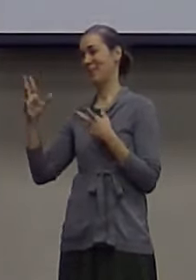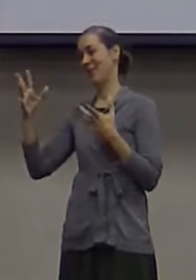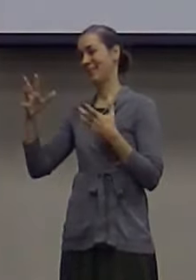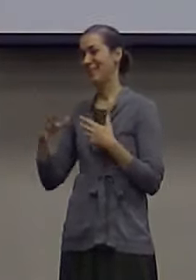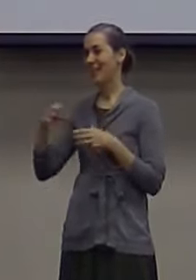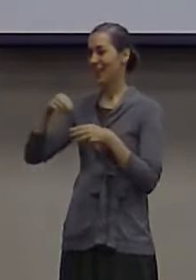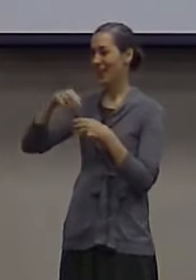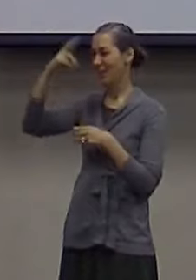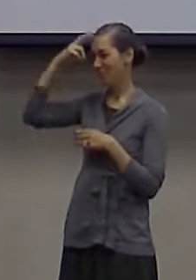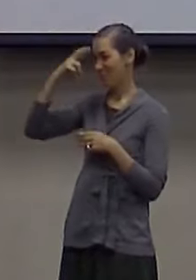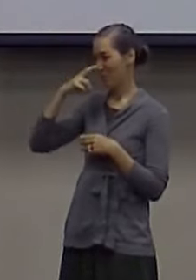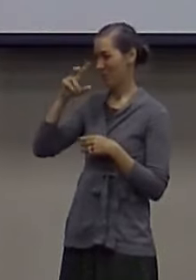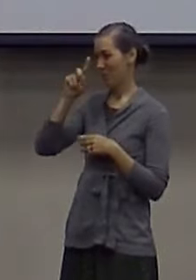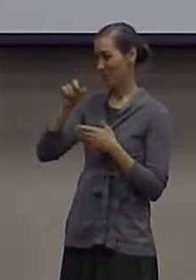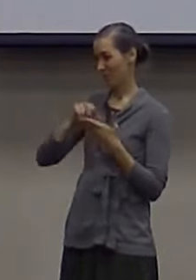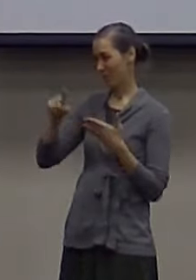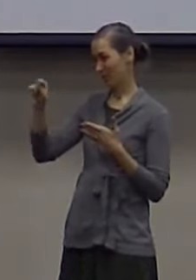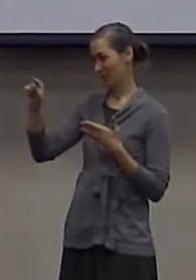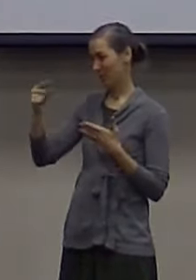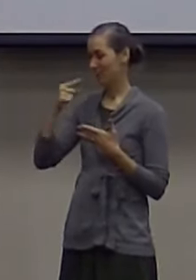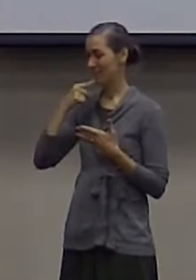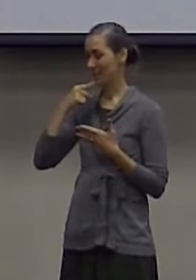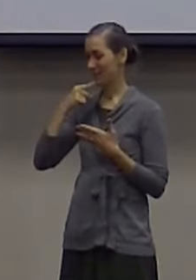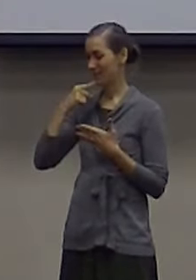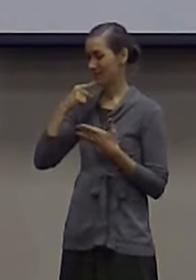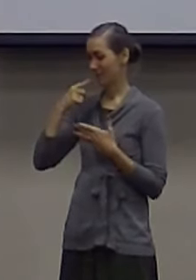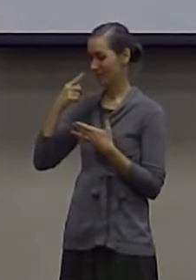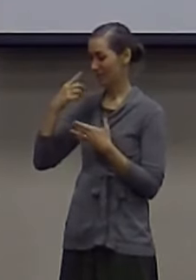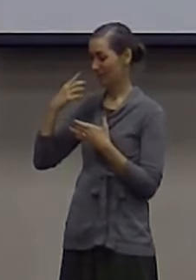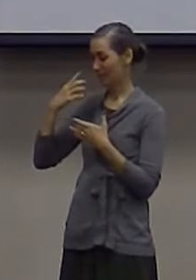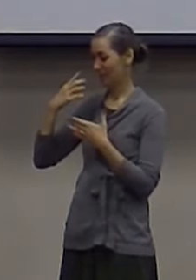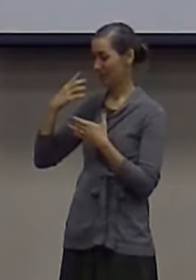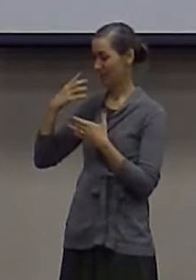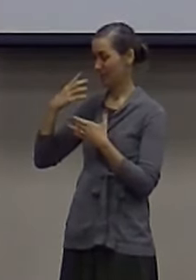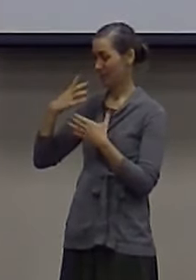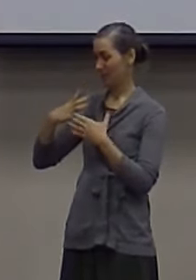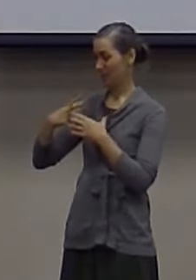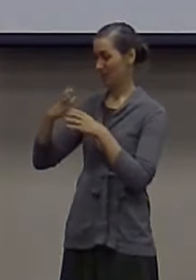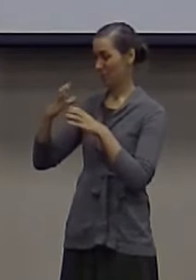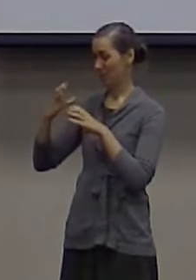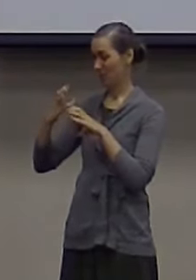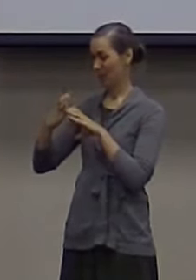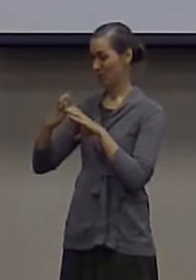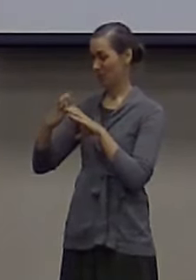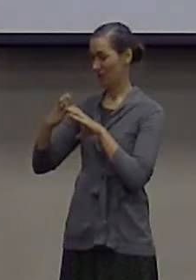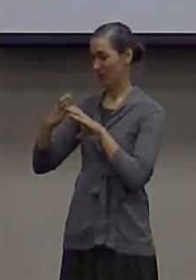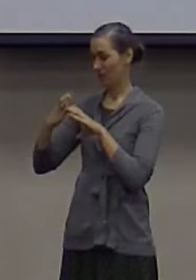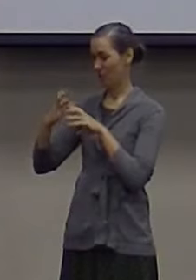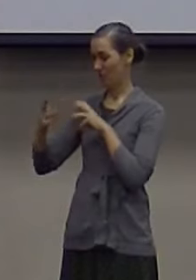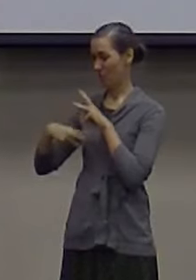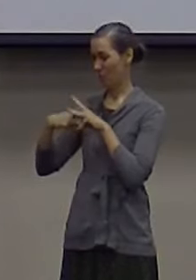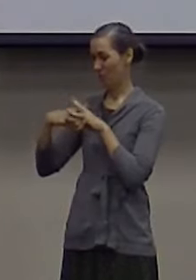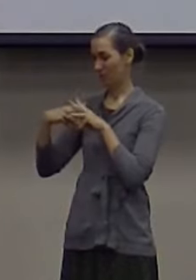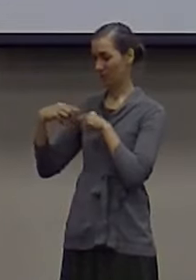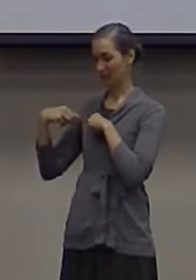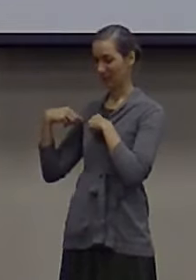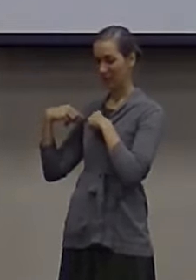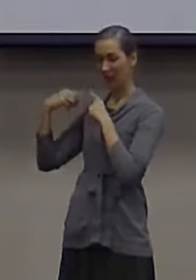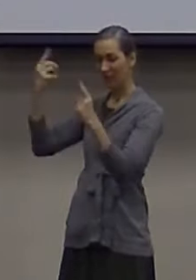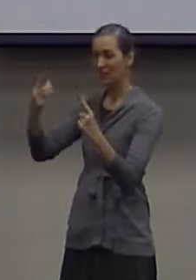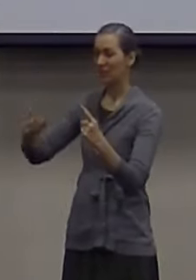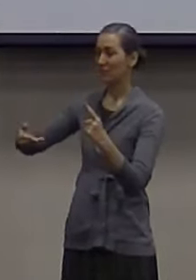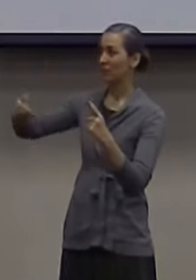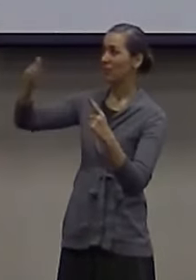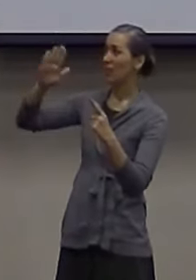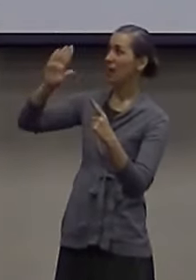in Romans 1:20 it says, "Since the creation or outside, all right, the creation of the world, God's invisible